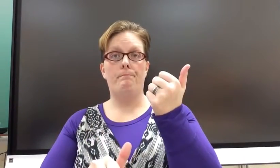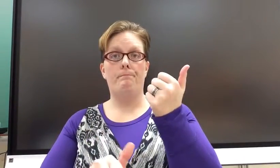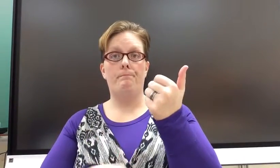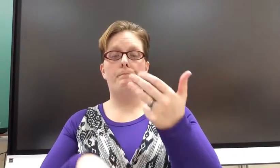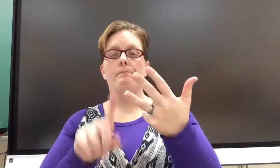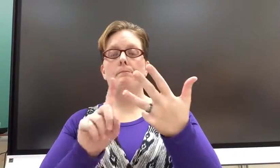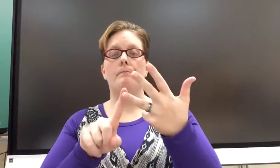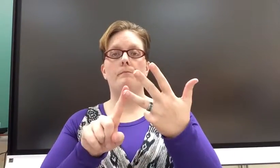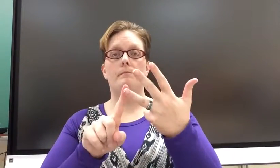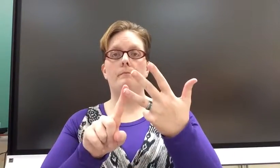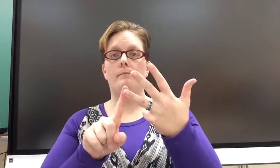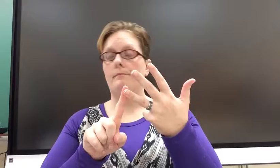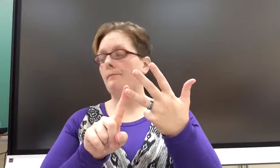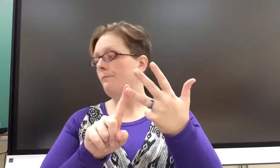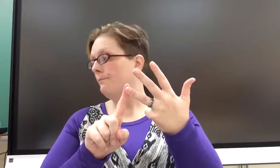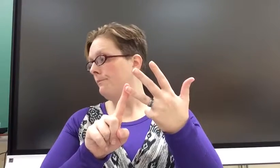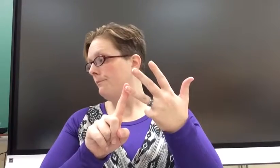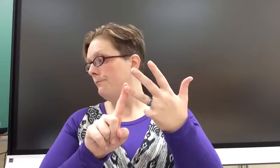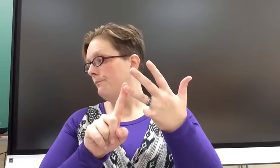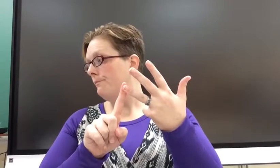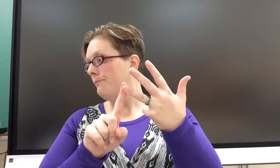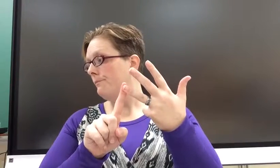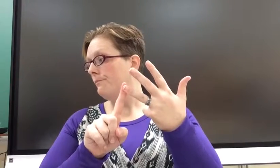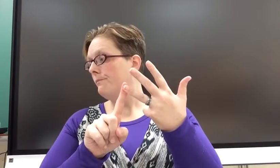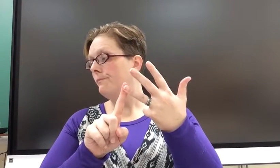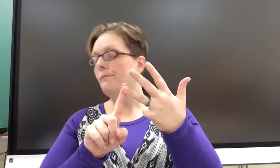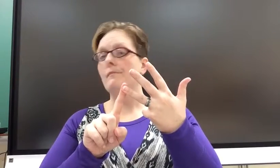they have to get rid of waste. 4,